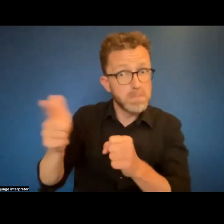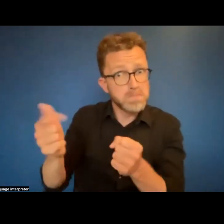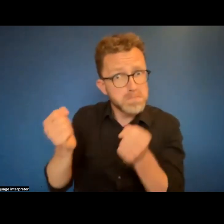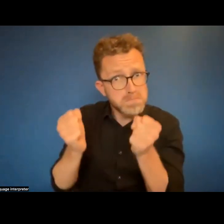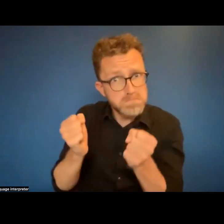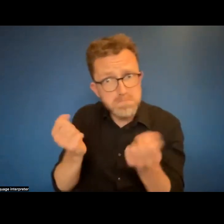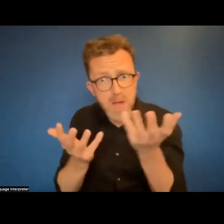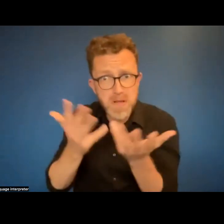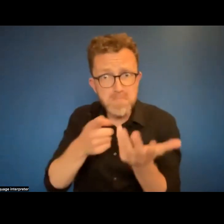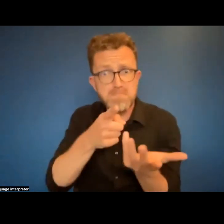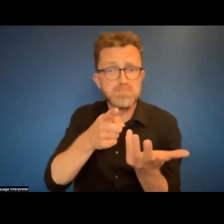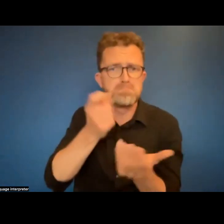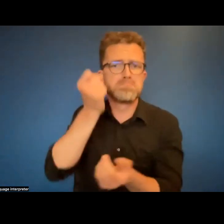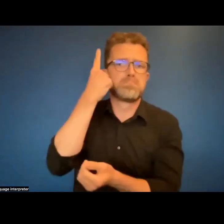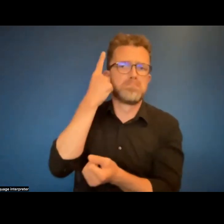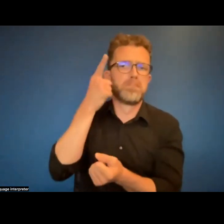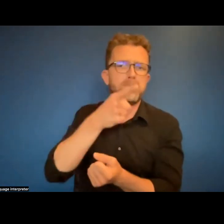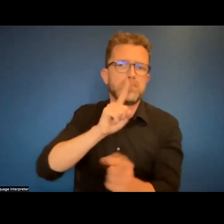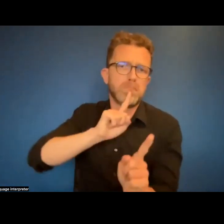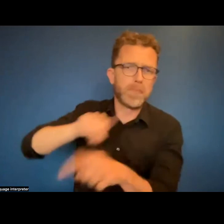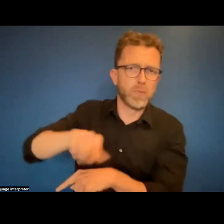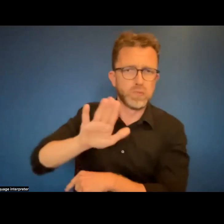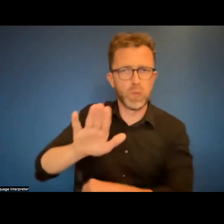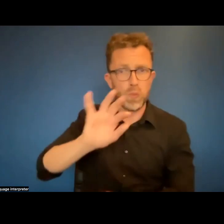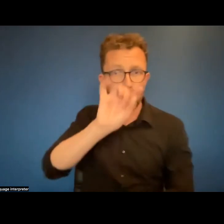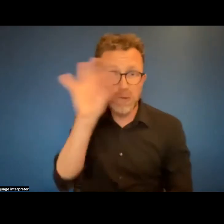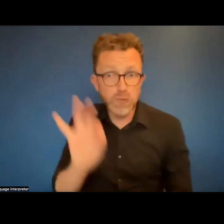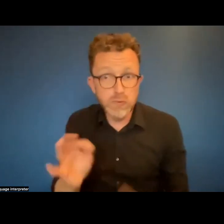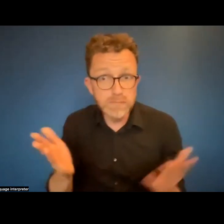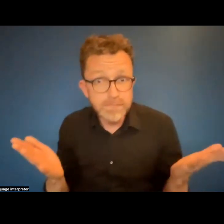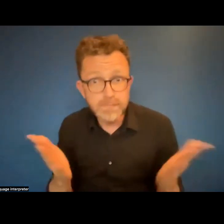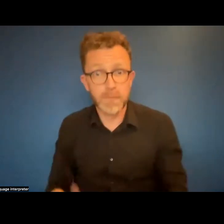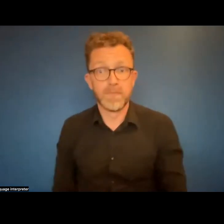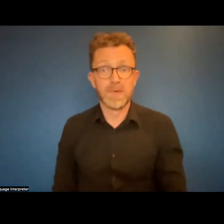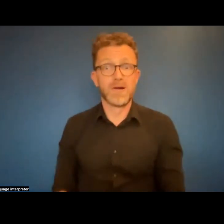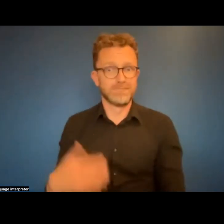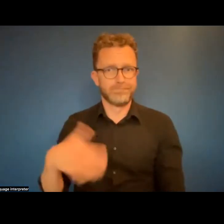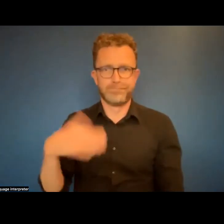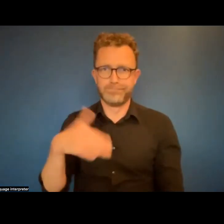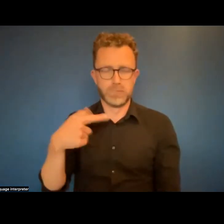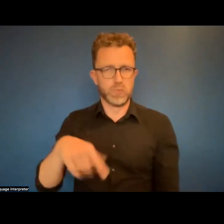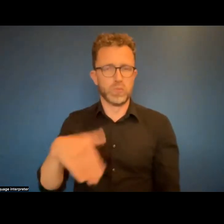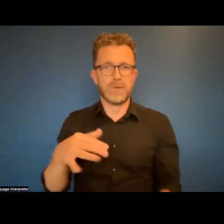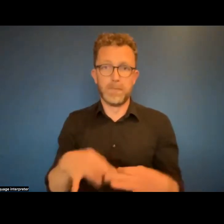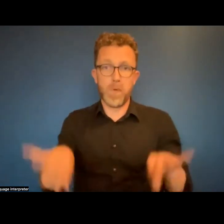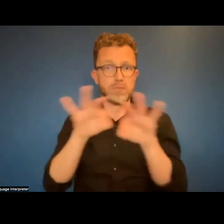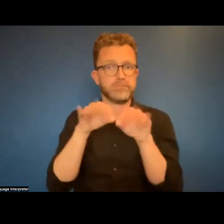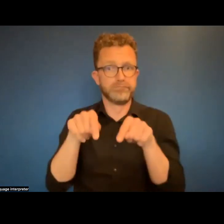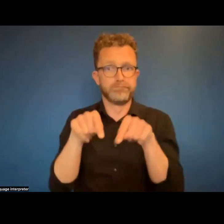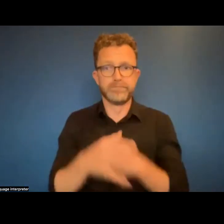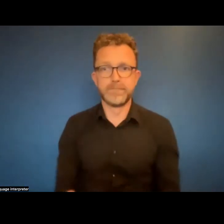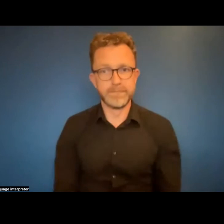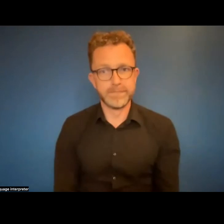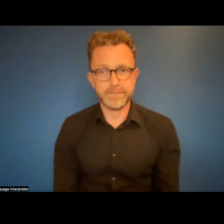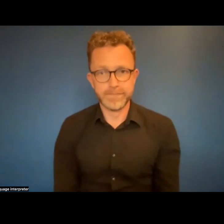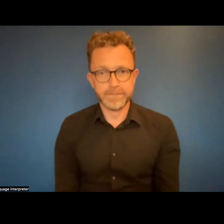much the case, of course, that this is happening. And can I just, while I'm speaking, Amalia asked me to